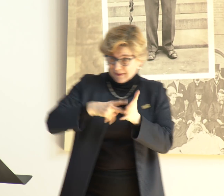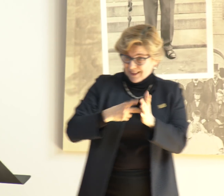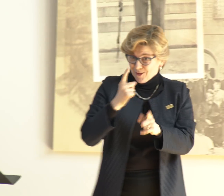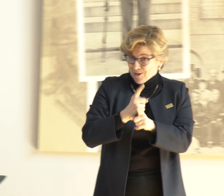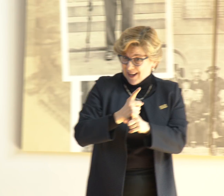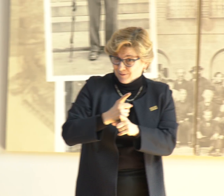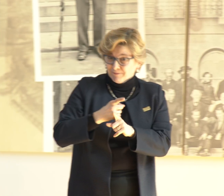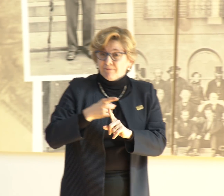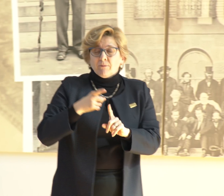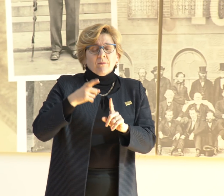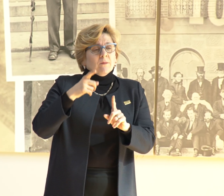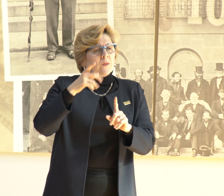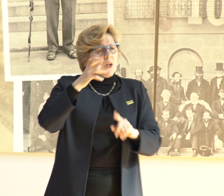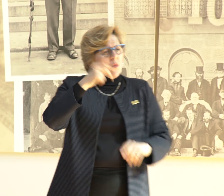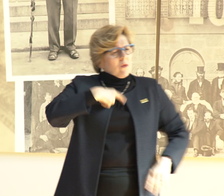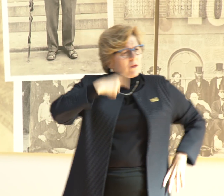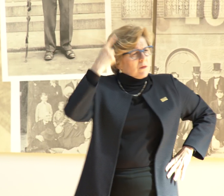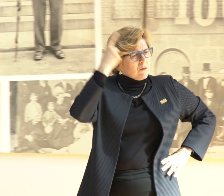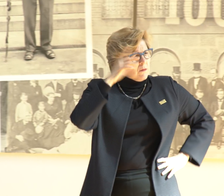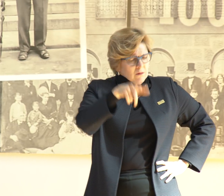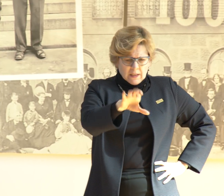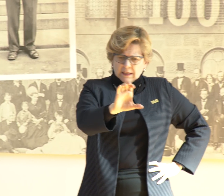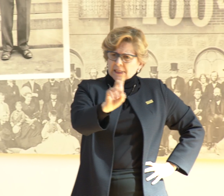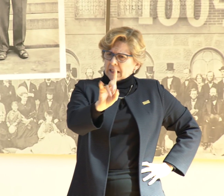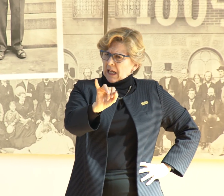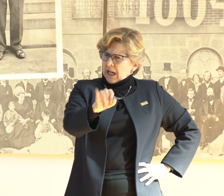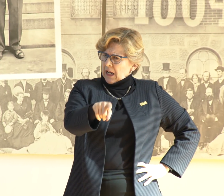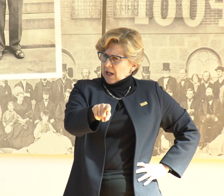I would have a different expression than when I was naturally signing.